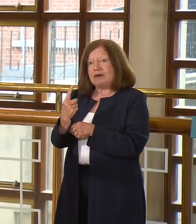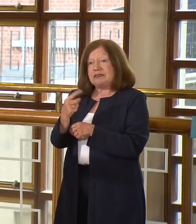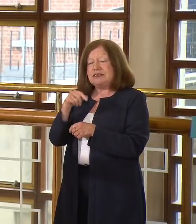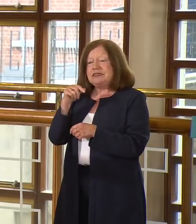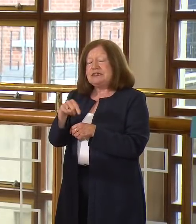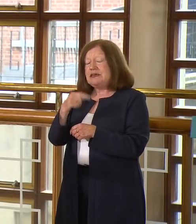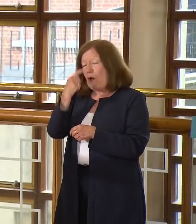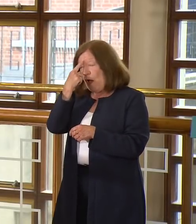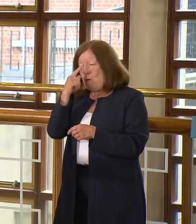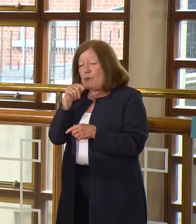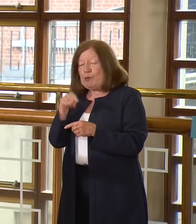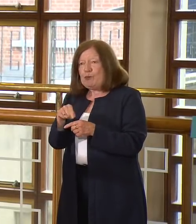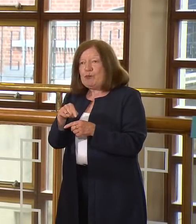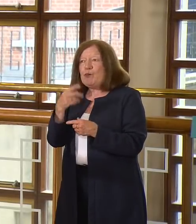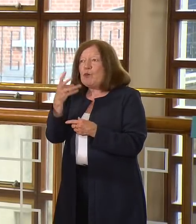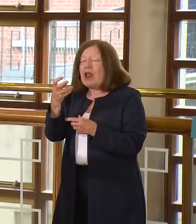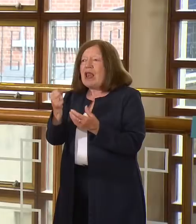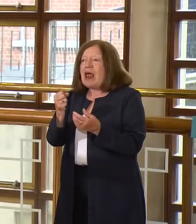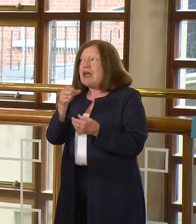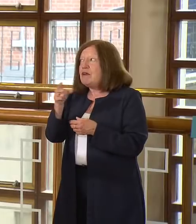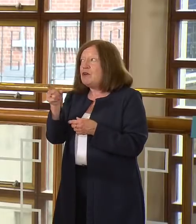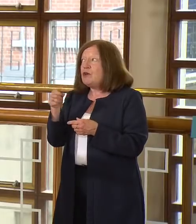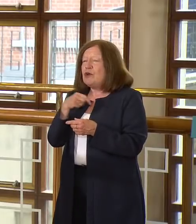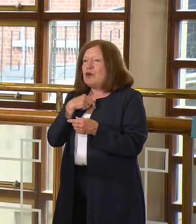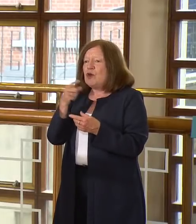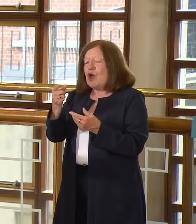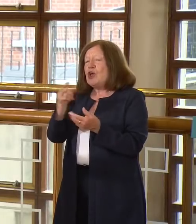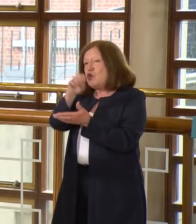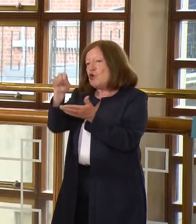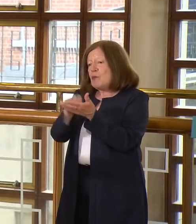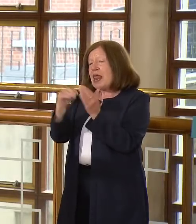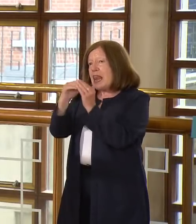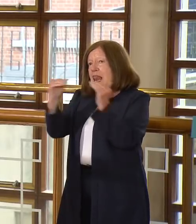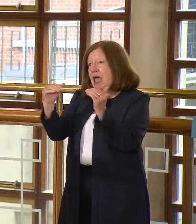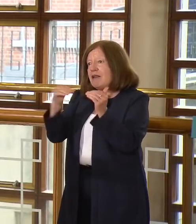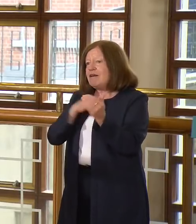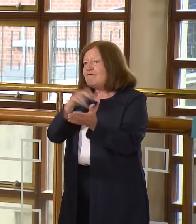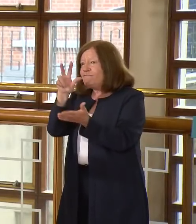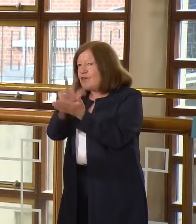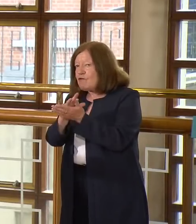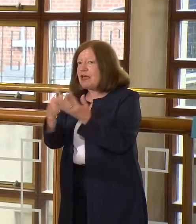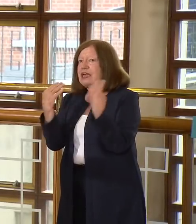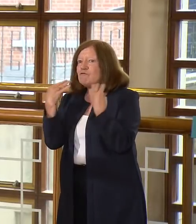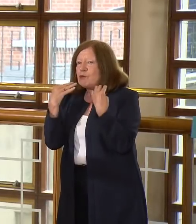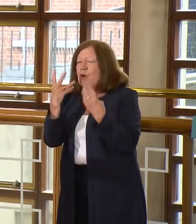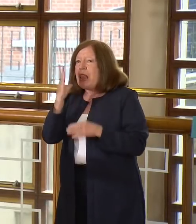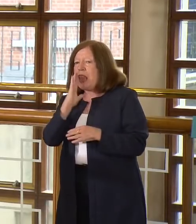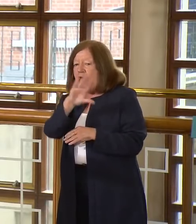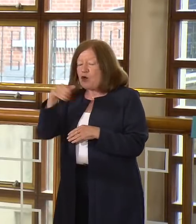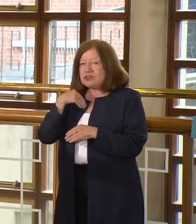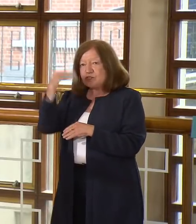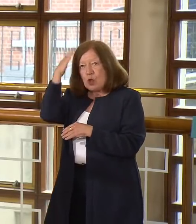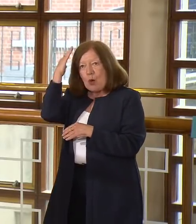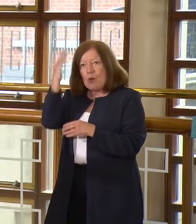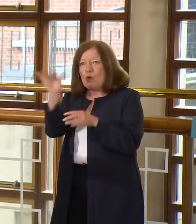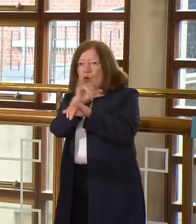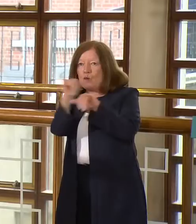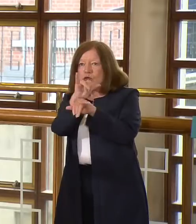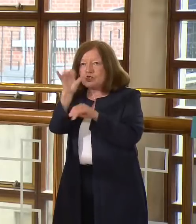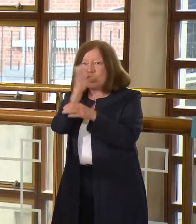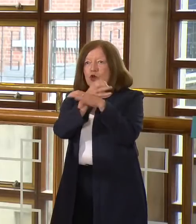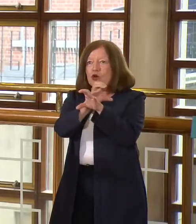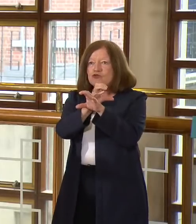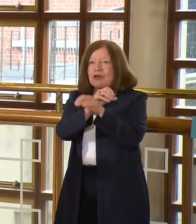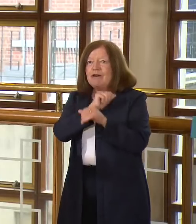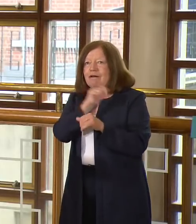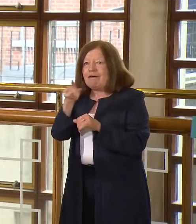the intention is that we will have, and there is work happening at a European level, verifiable information that will allow us to know which countries are